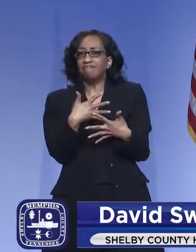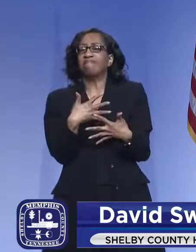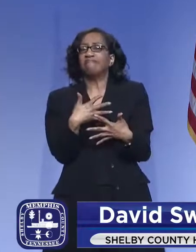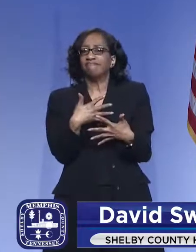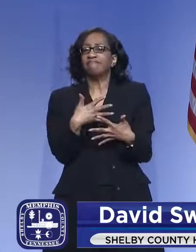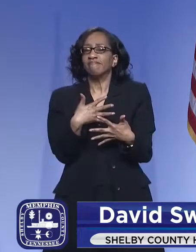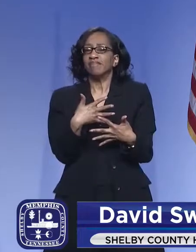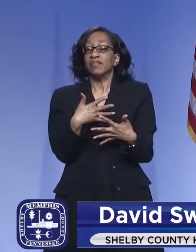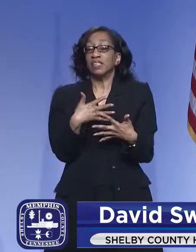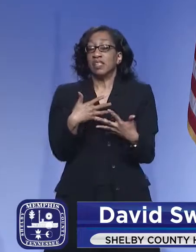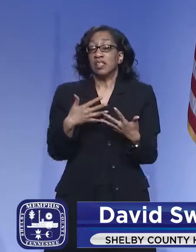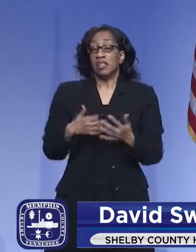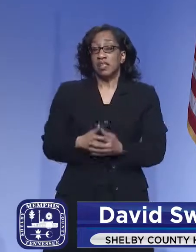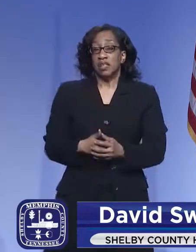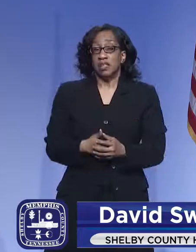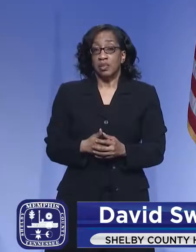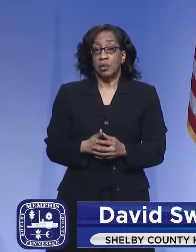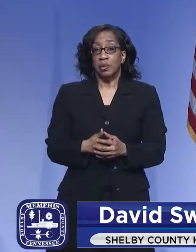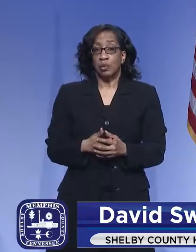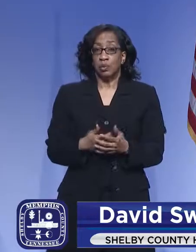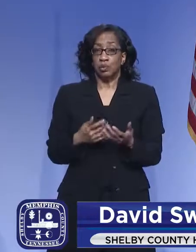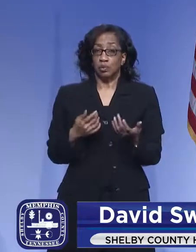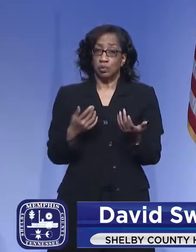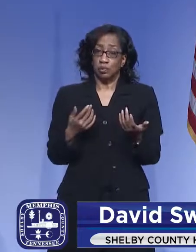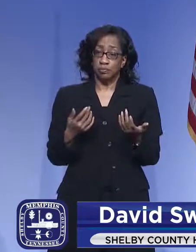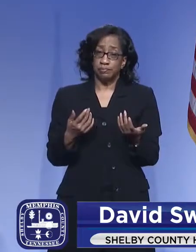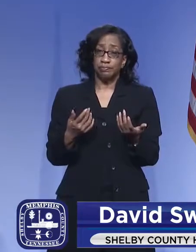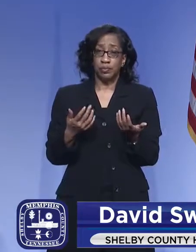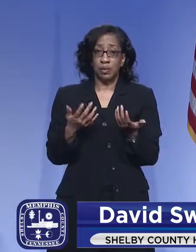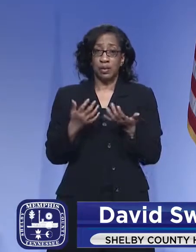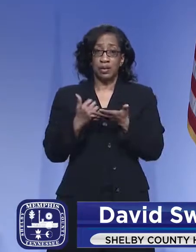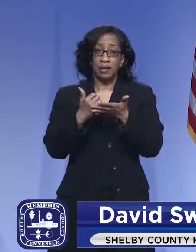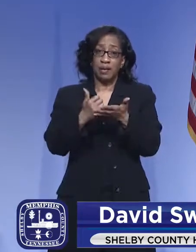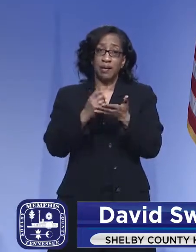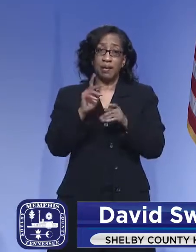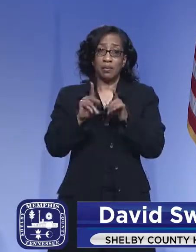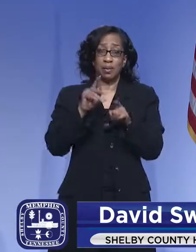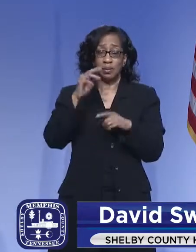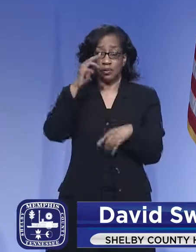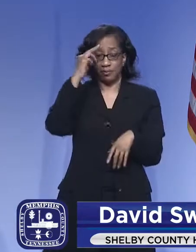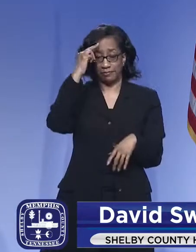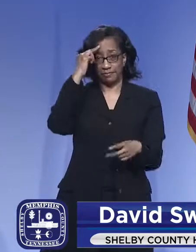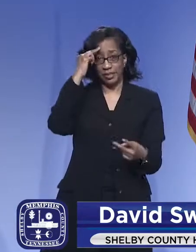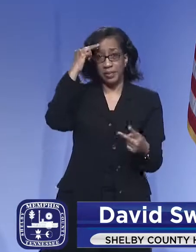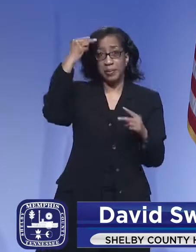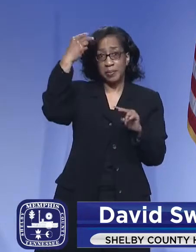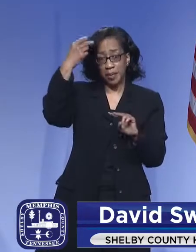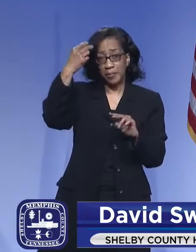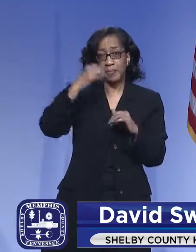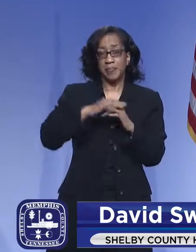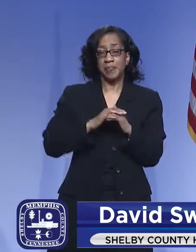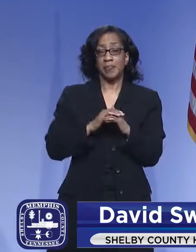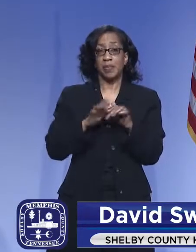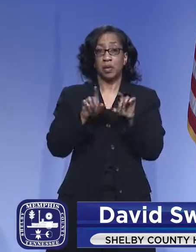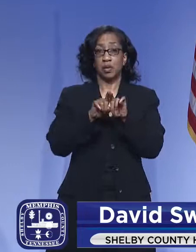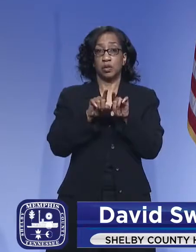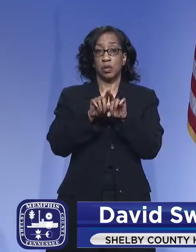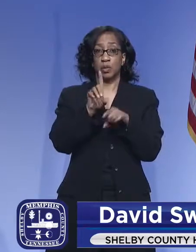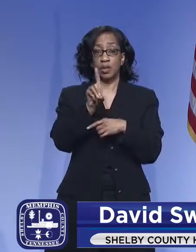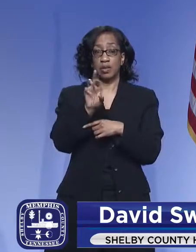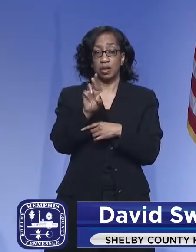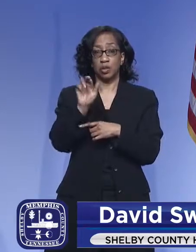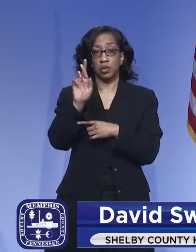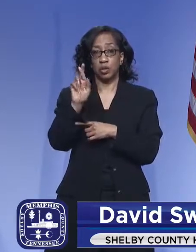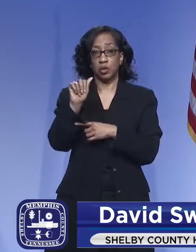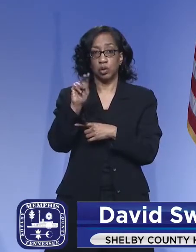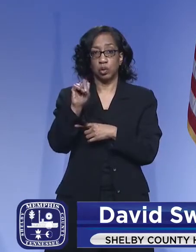try to address. We have some work that's going on behind the scenes with Dr. Randolph and